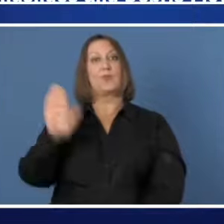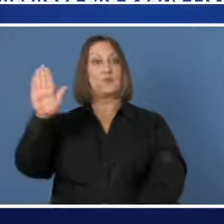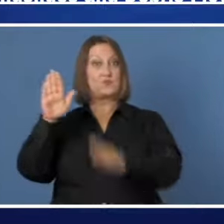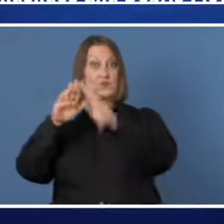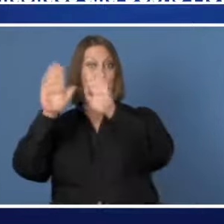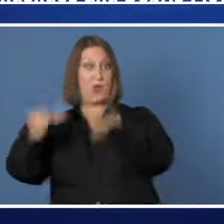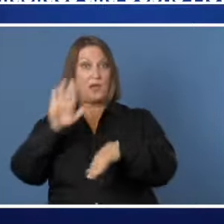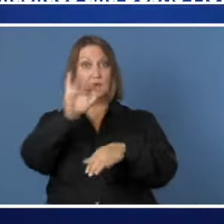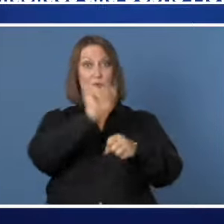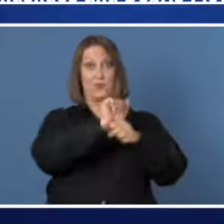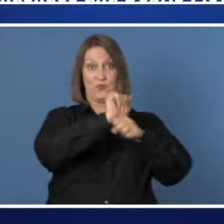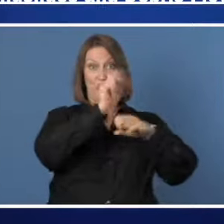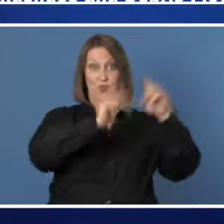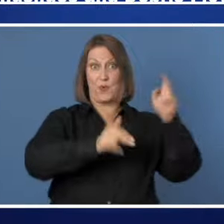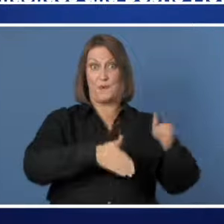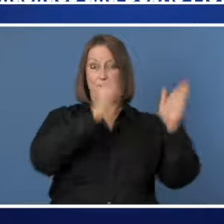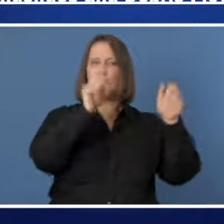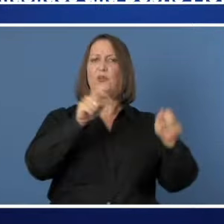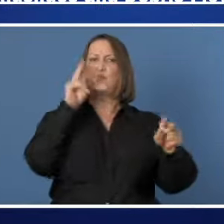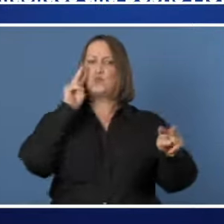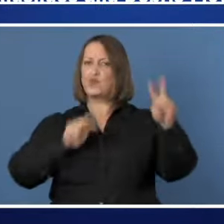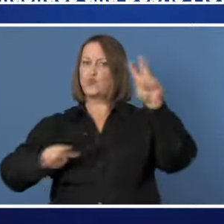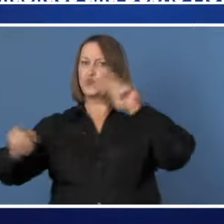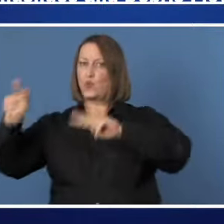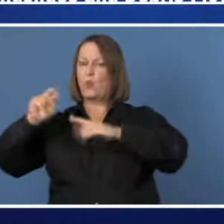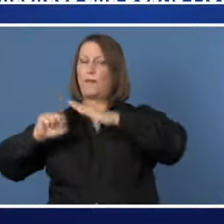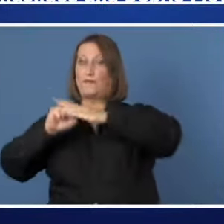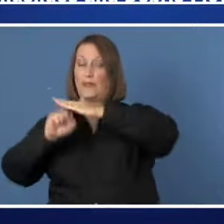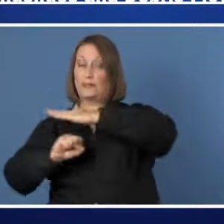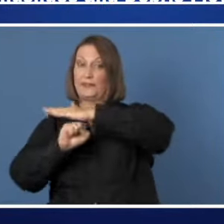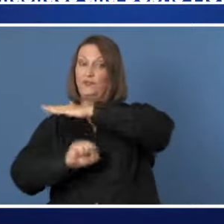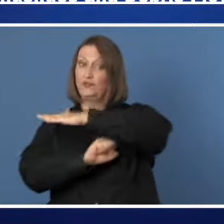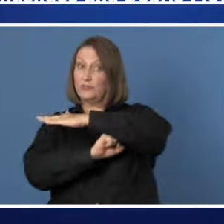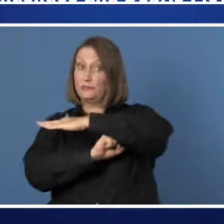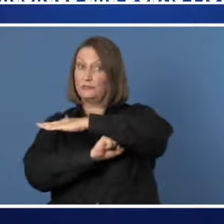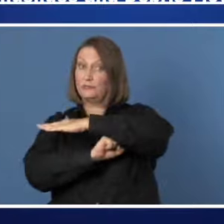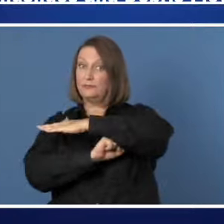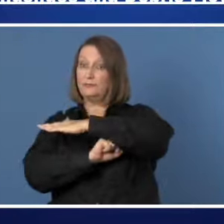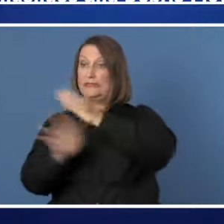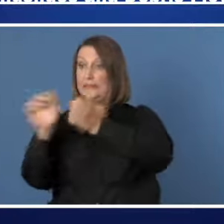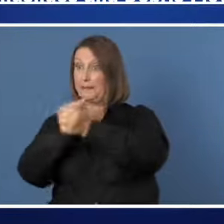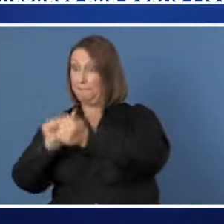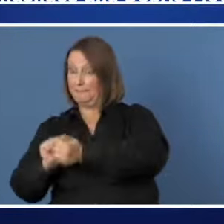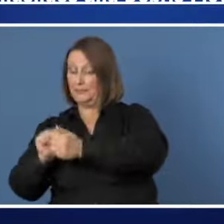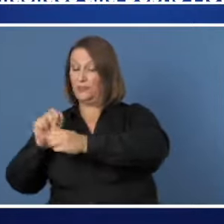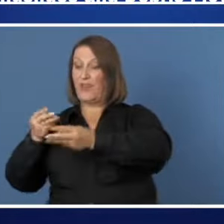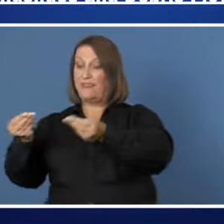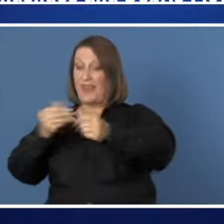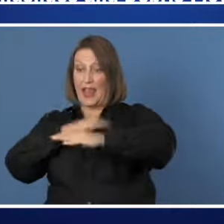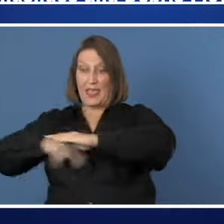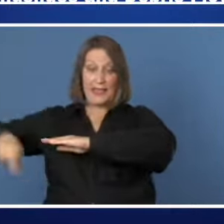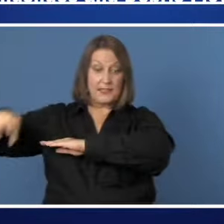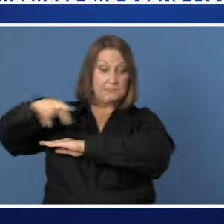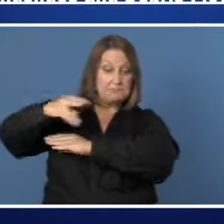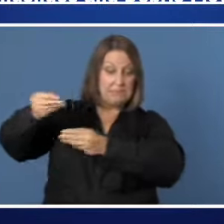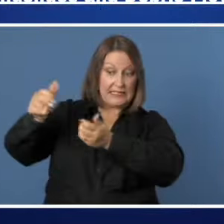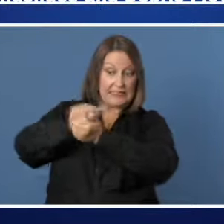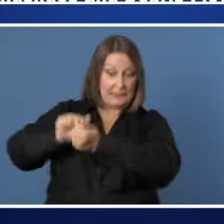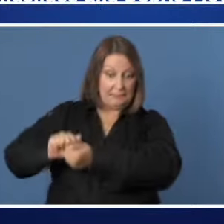Check the building foundation, chimney, and surrounding land for damage.